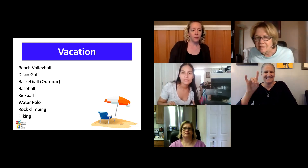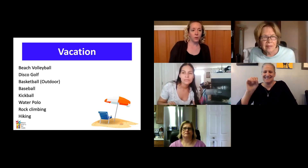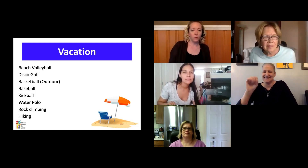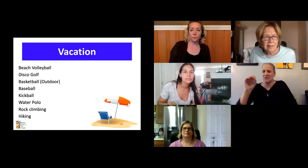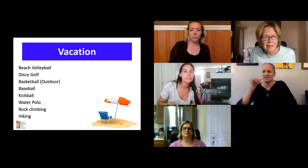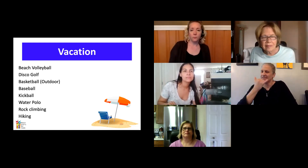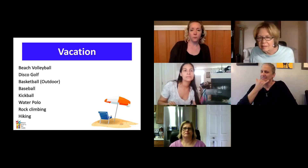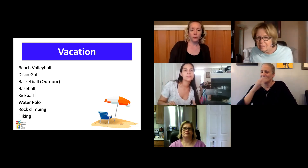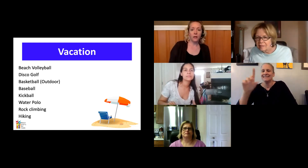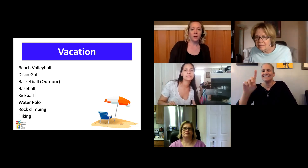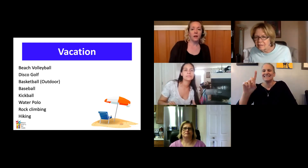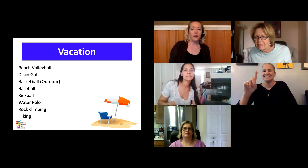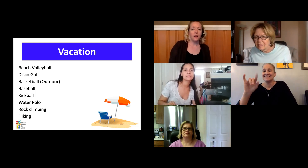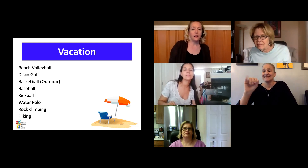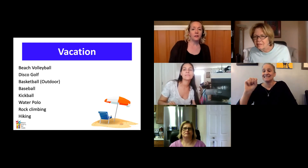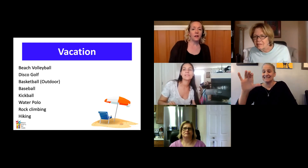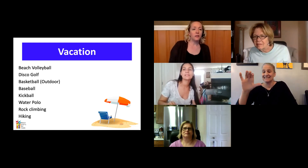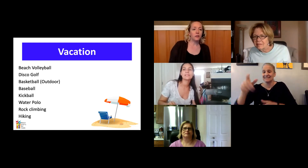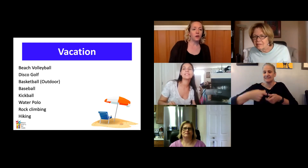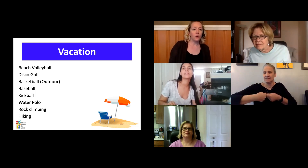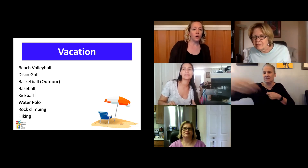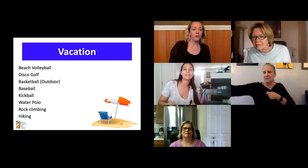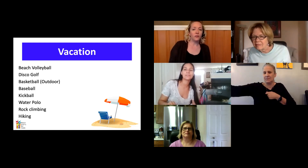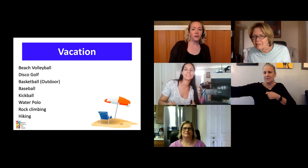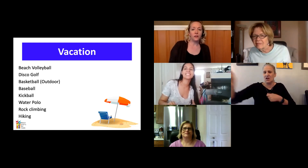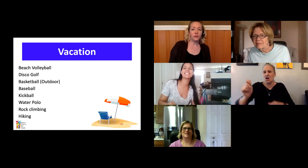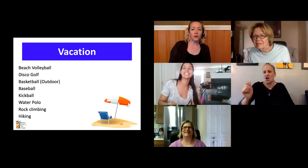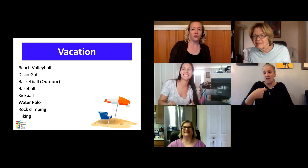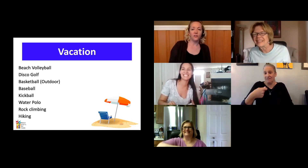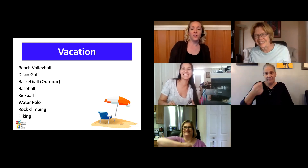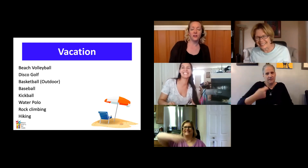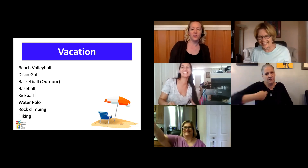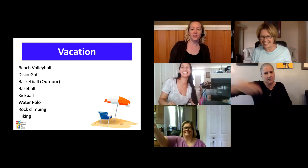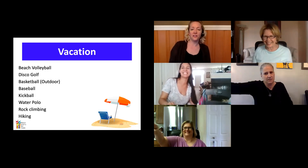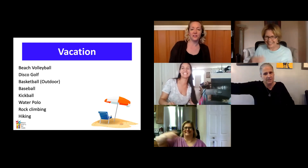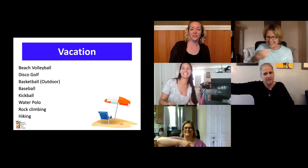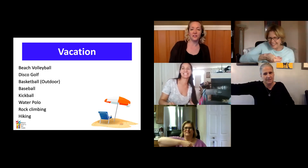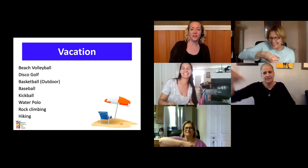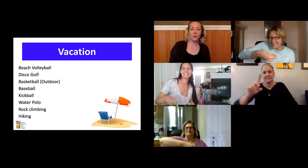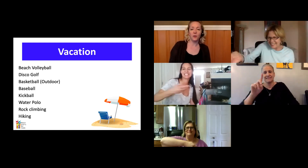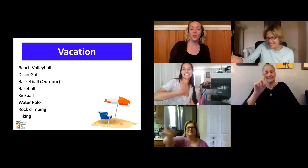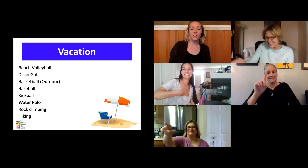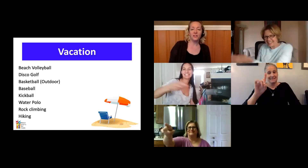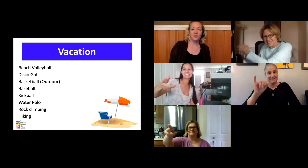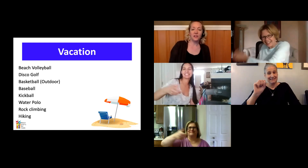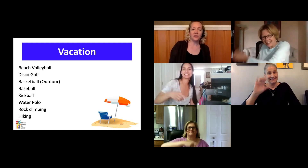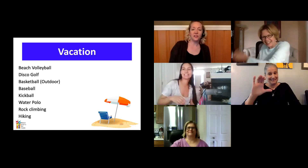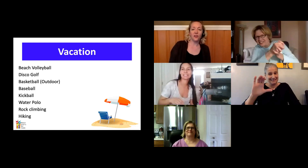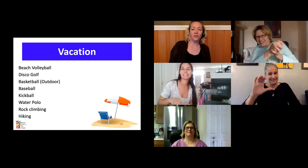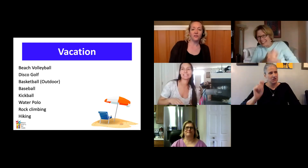Okay. It's not disco golf, it's disc golf. there's a typo. So disc golf,